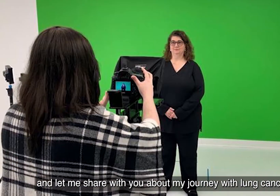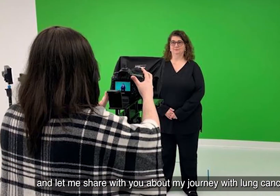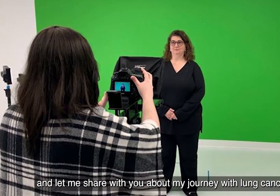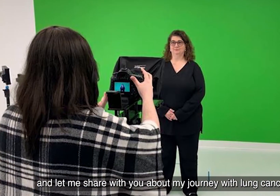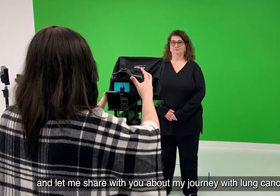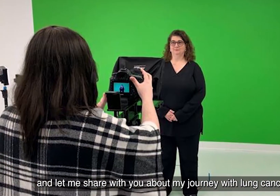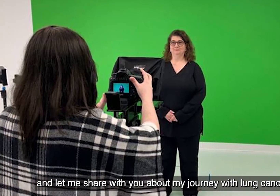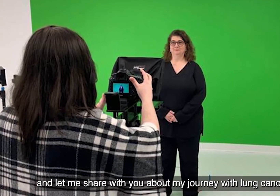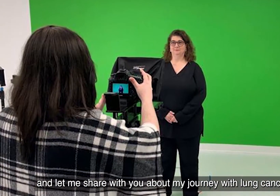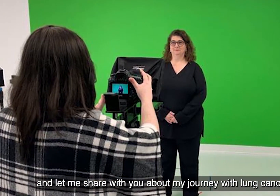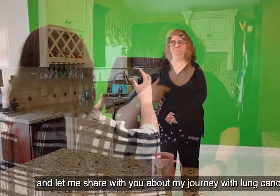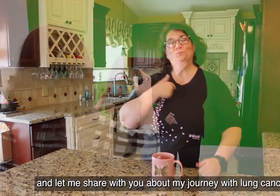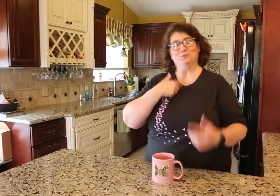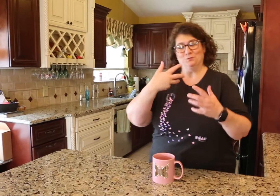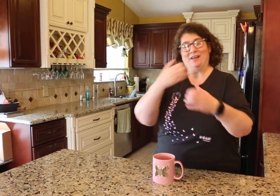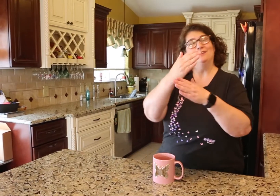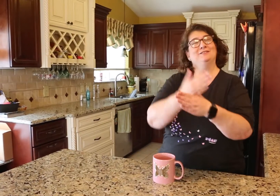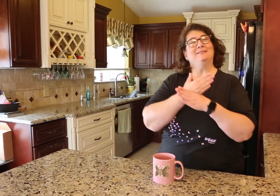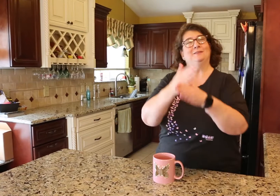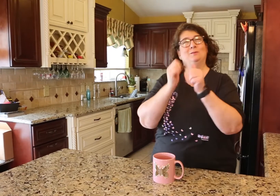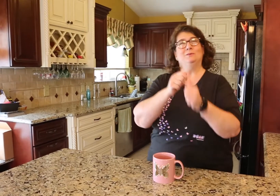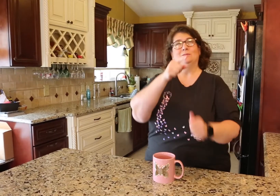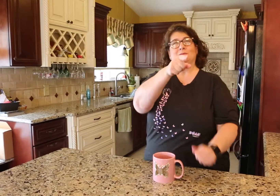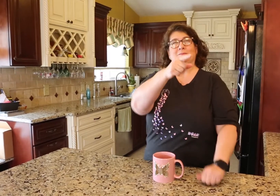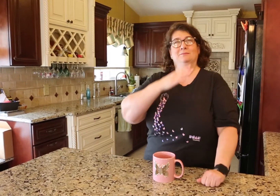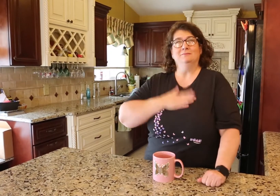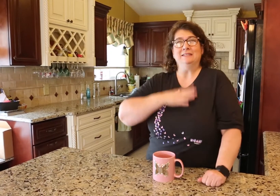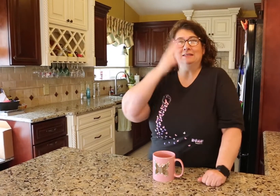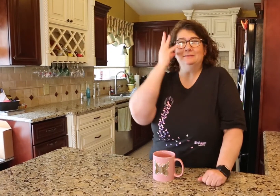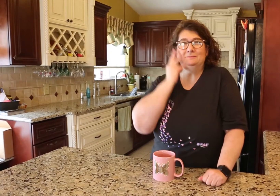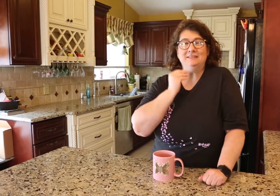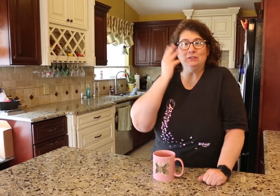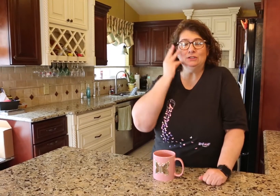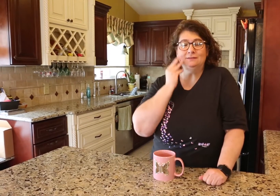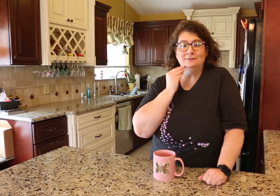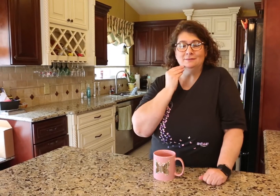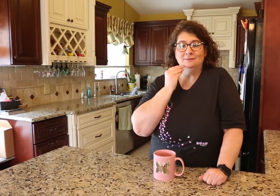share with you about my journey with lung cancer.